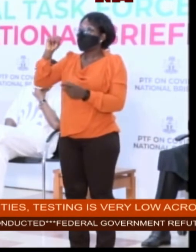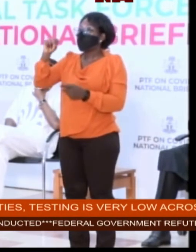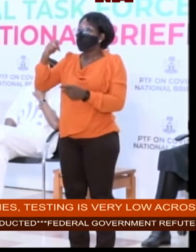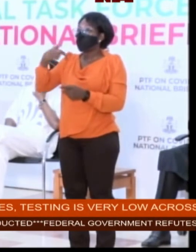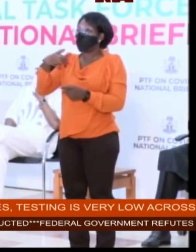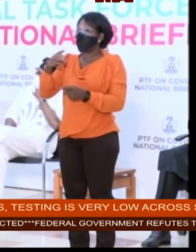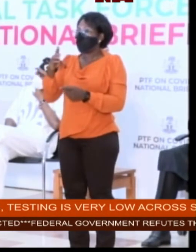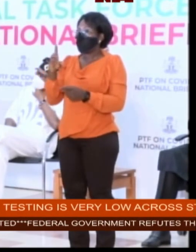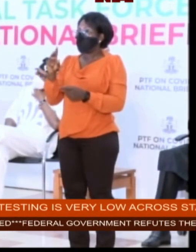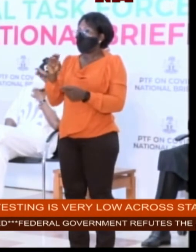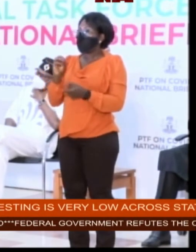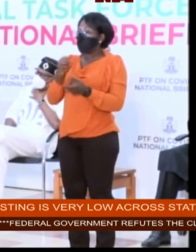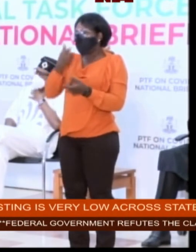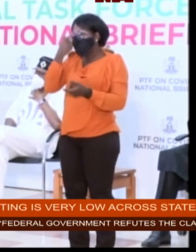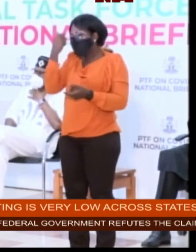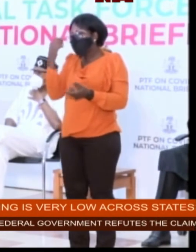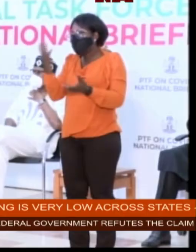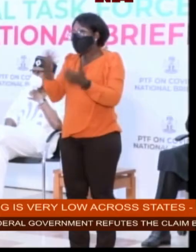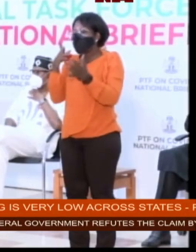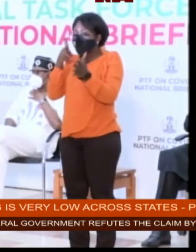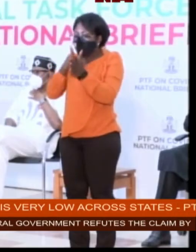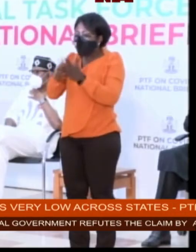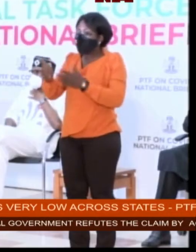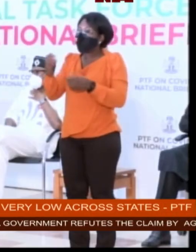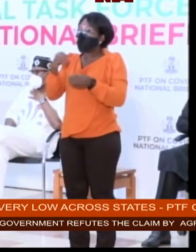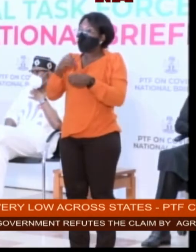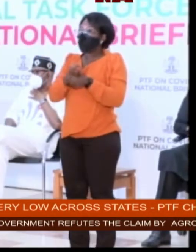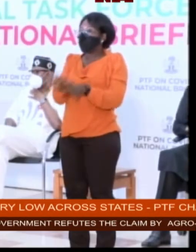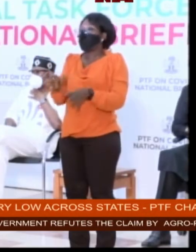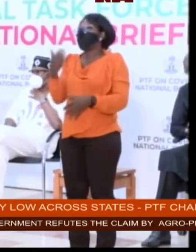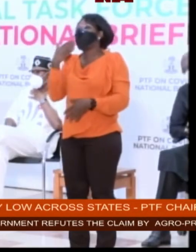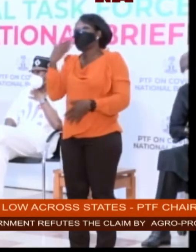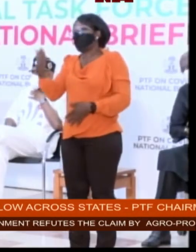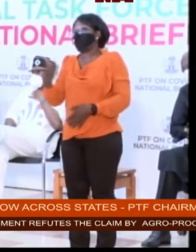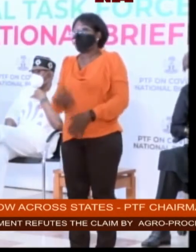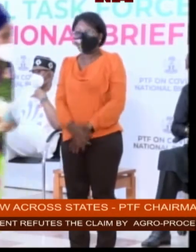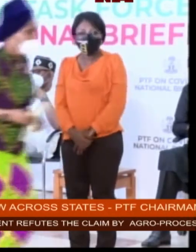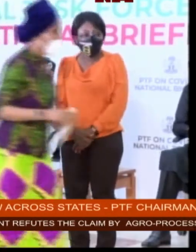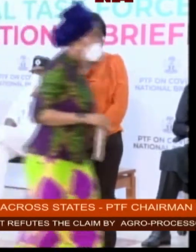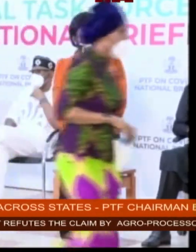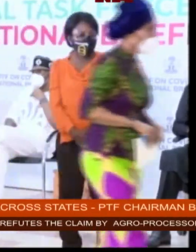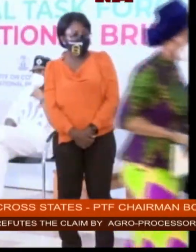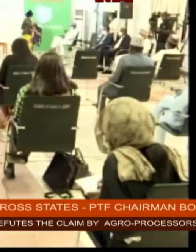organs because you want to kill COVID. Thank you.